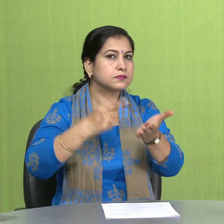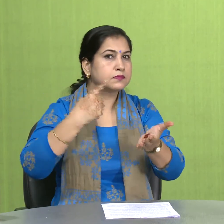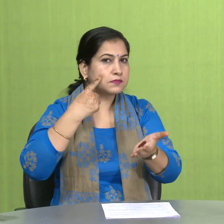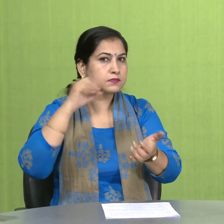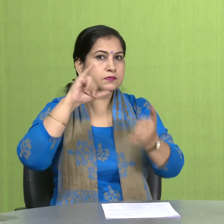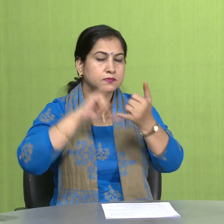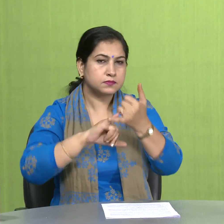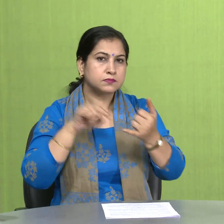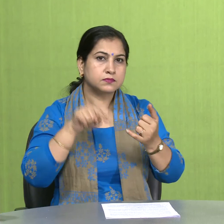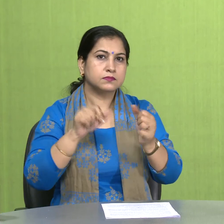signlanguage@nios.ac.in.